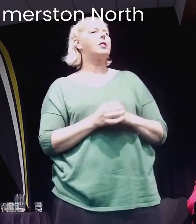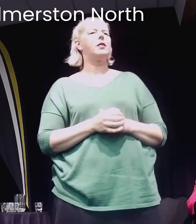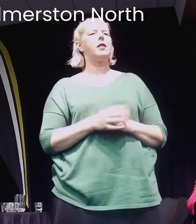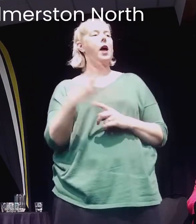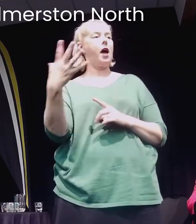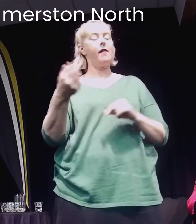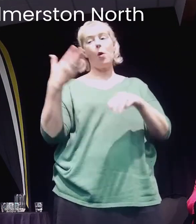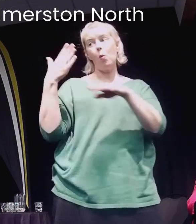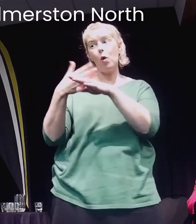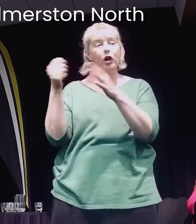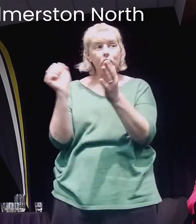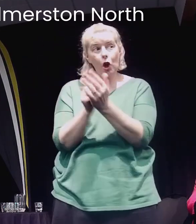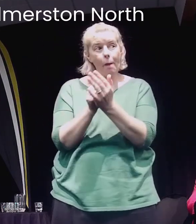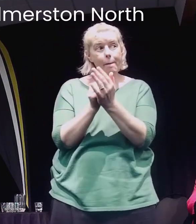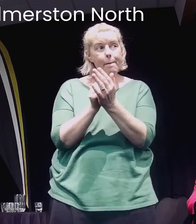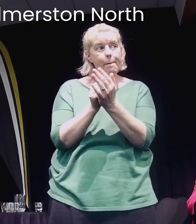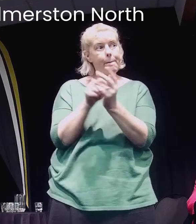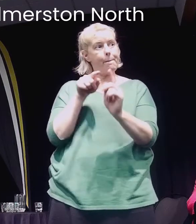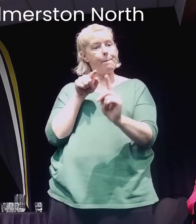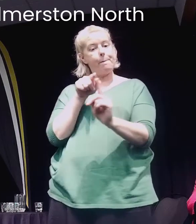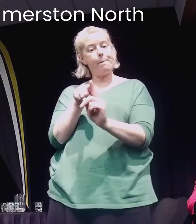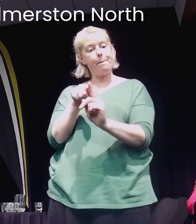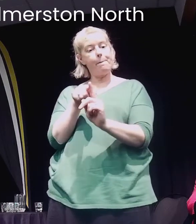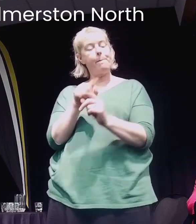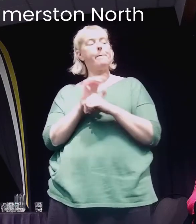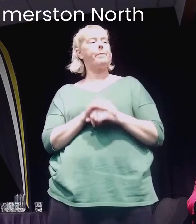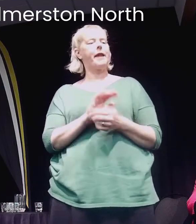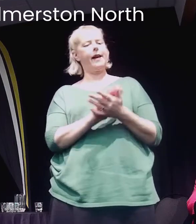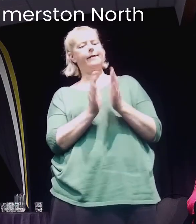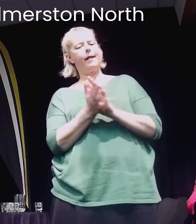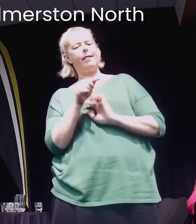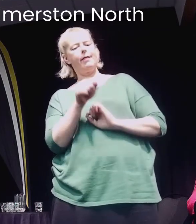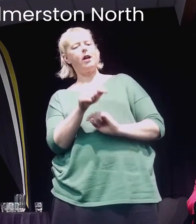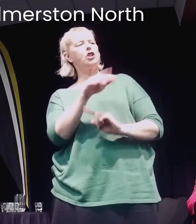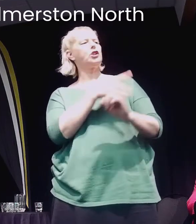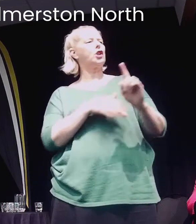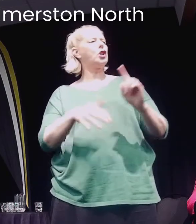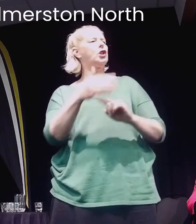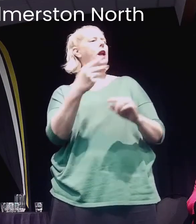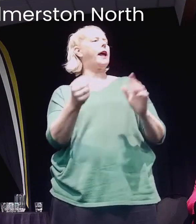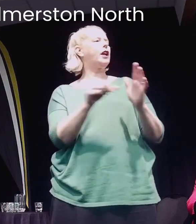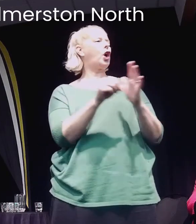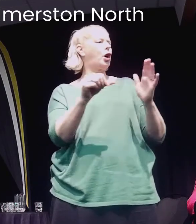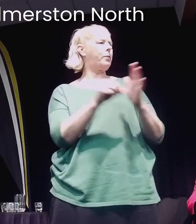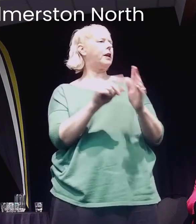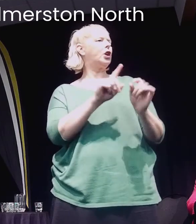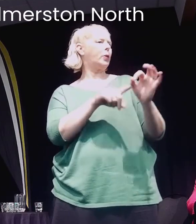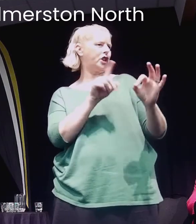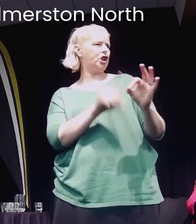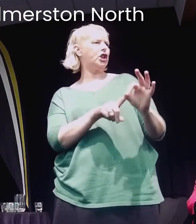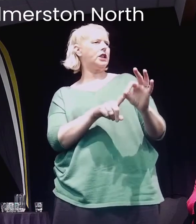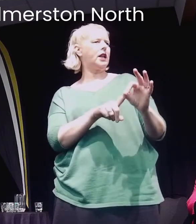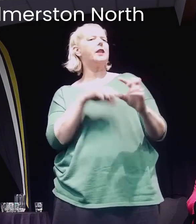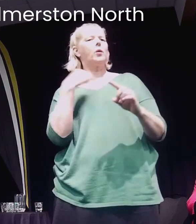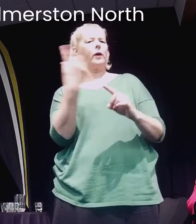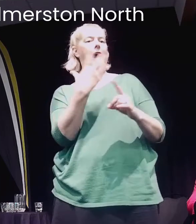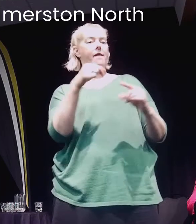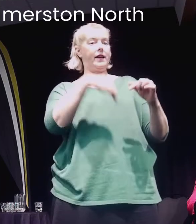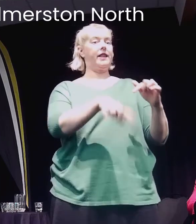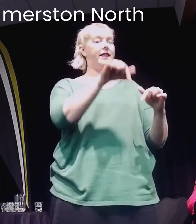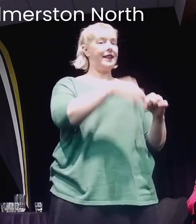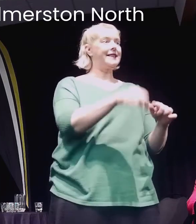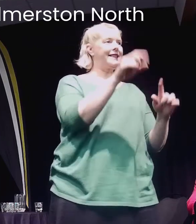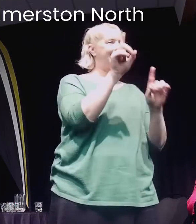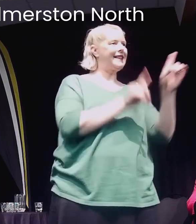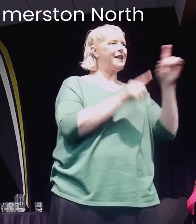handling issues involving social, cultural, economic questions that arise in our respective cities. This in